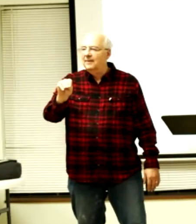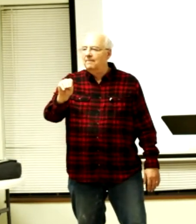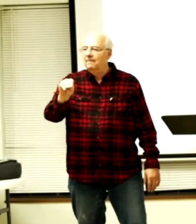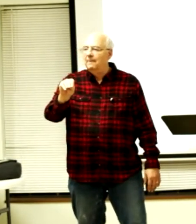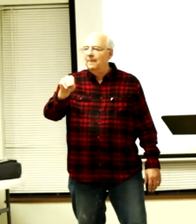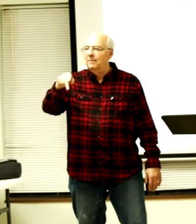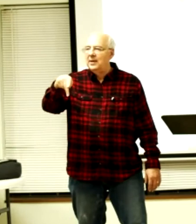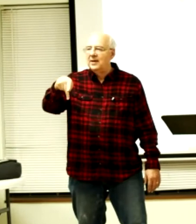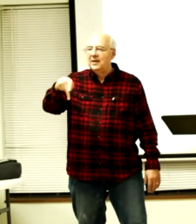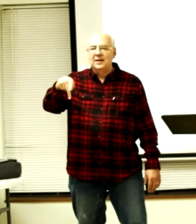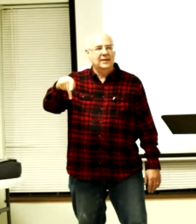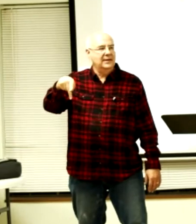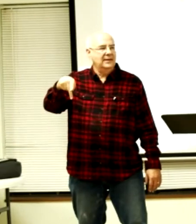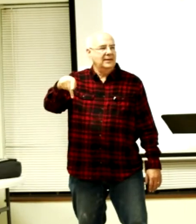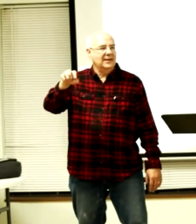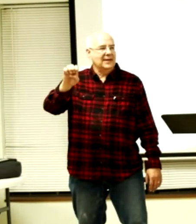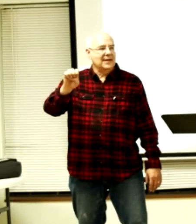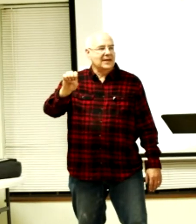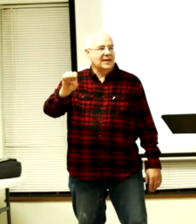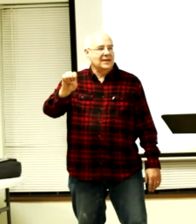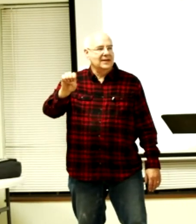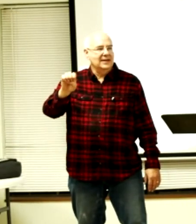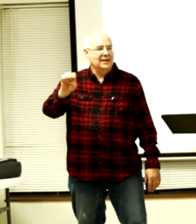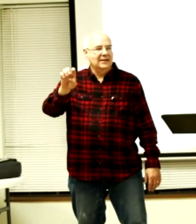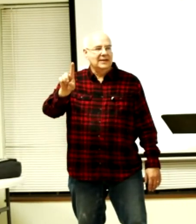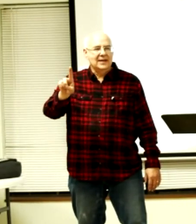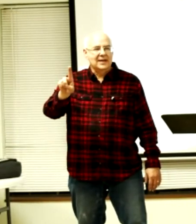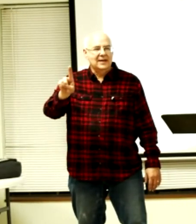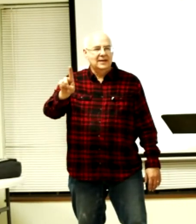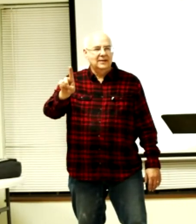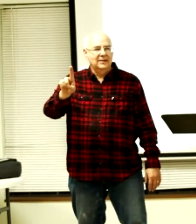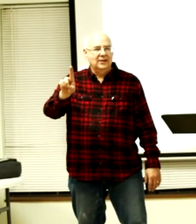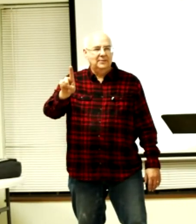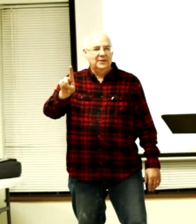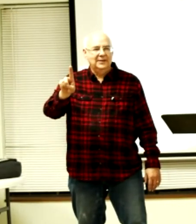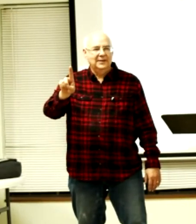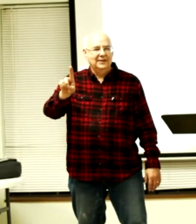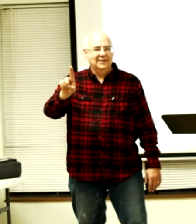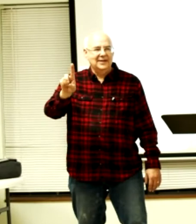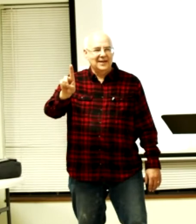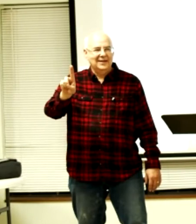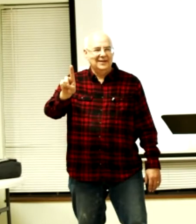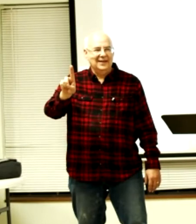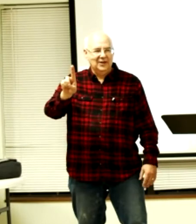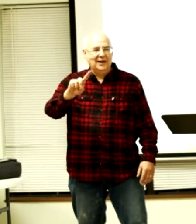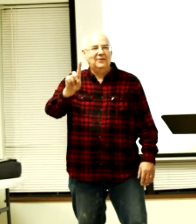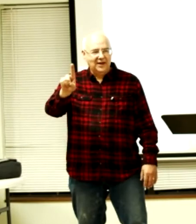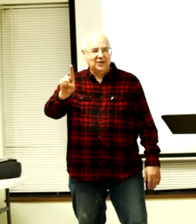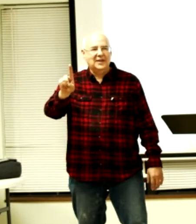M, P, E, D. Jumped. D. That's an F. There's the